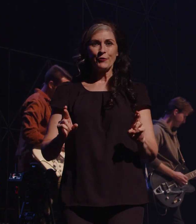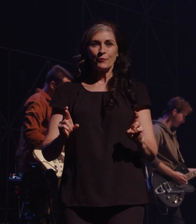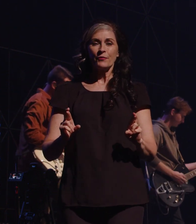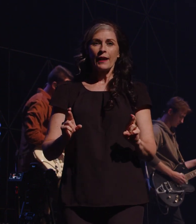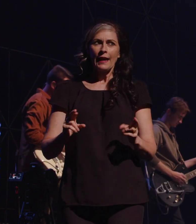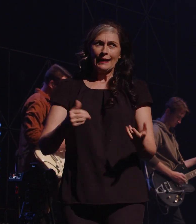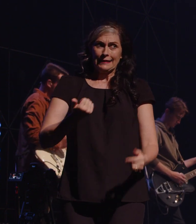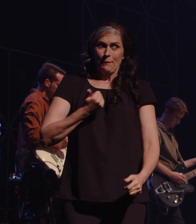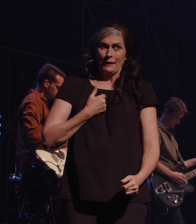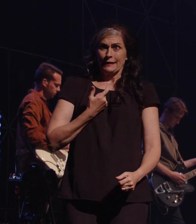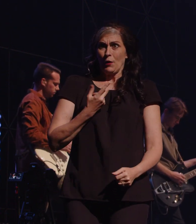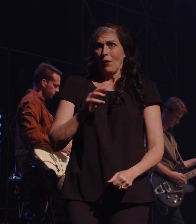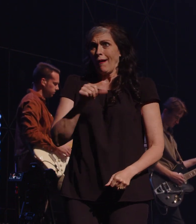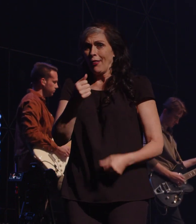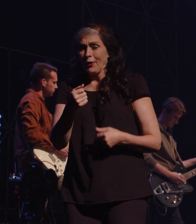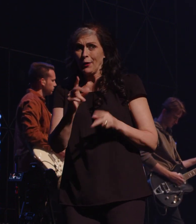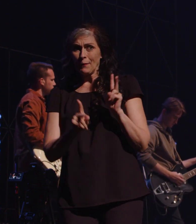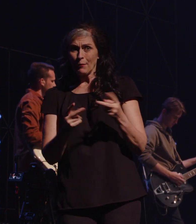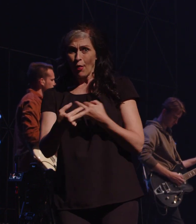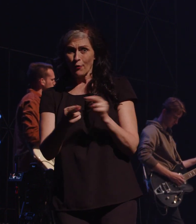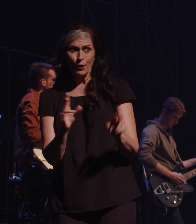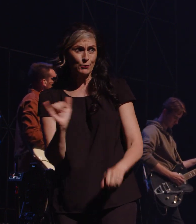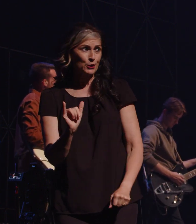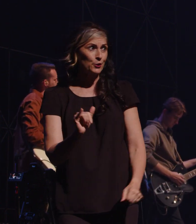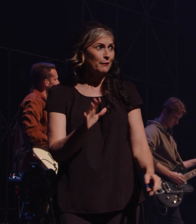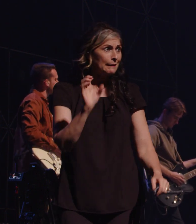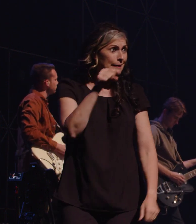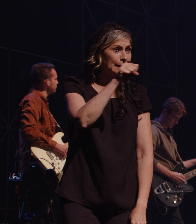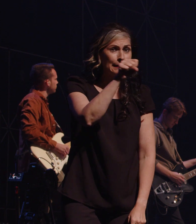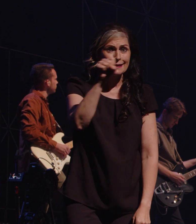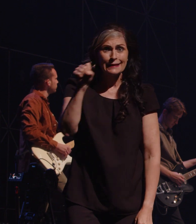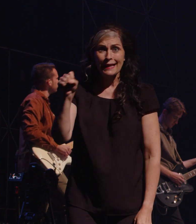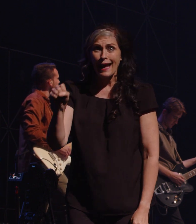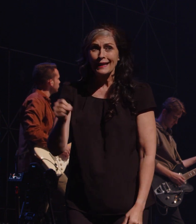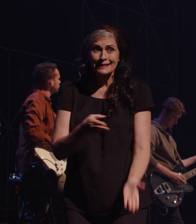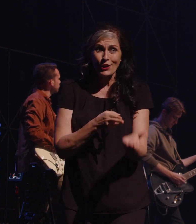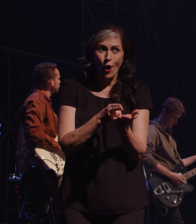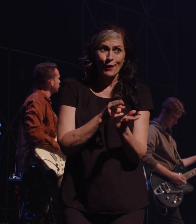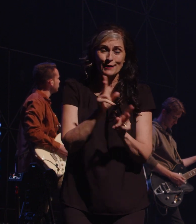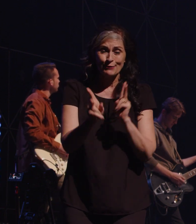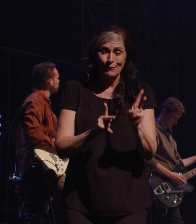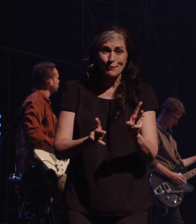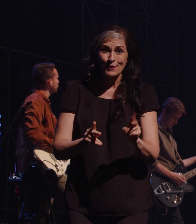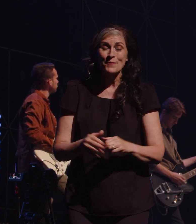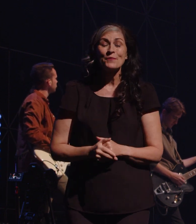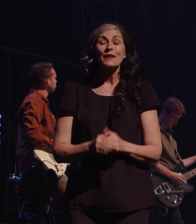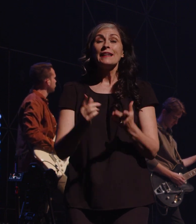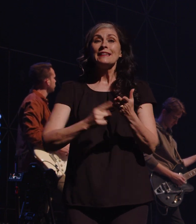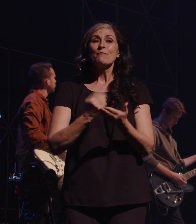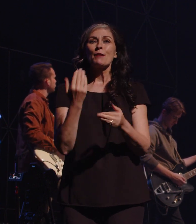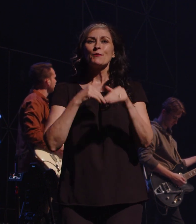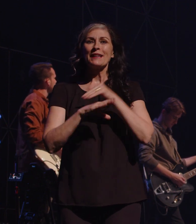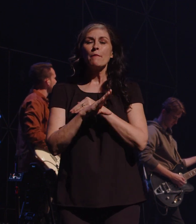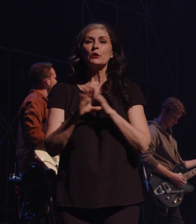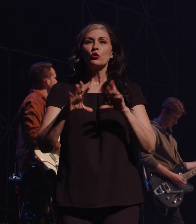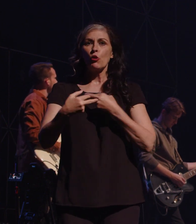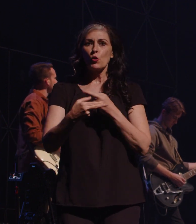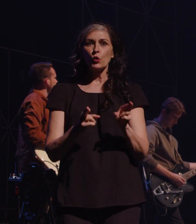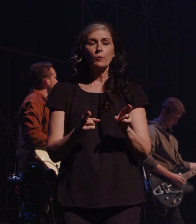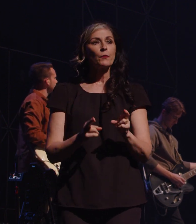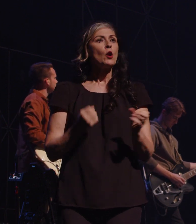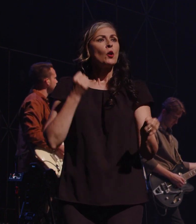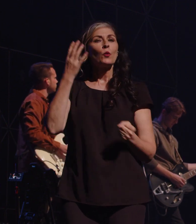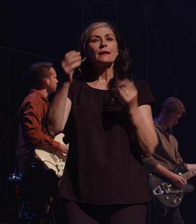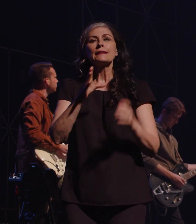that just me, or is that some other people in the room too? All right. Let me hear the honest people. That's good. You know, sometimes we come in and it's like that. We're going to